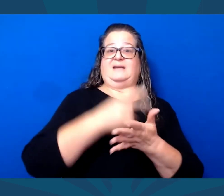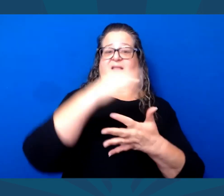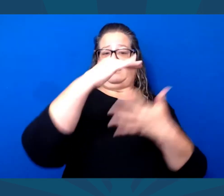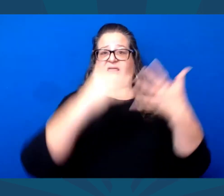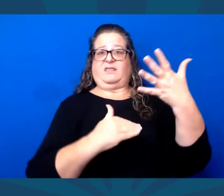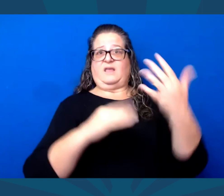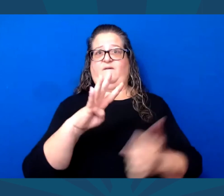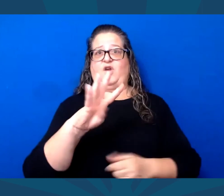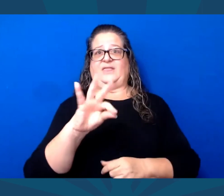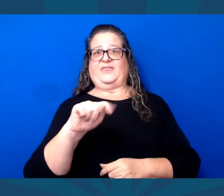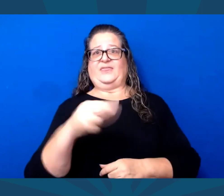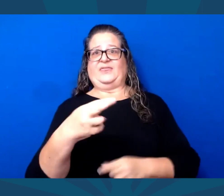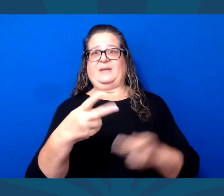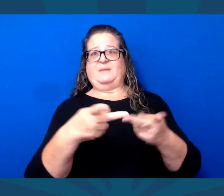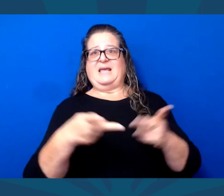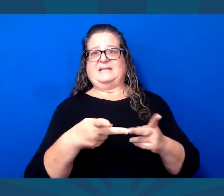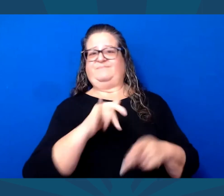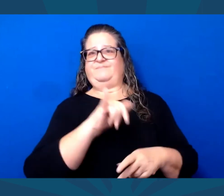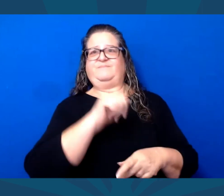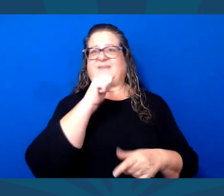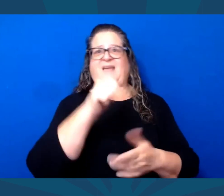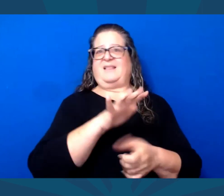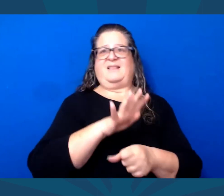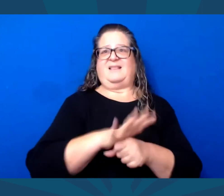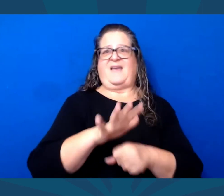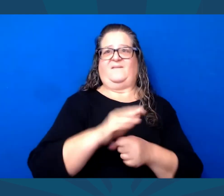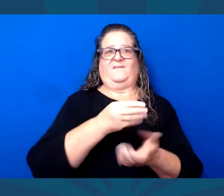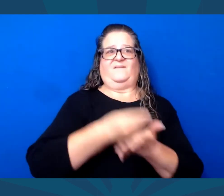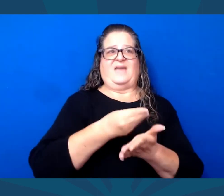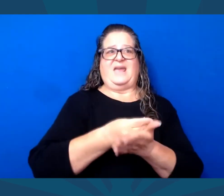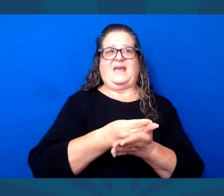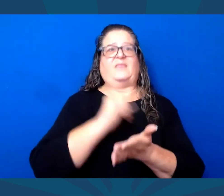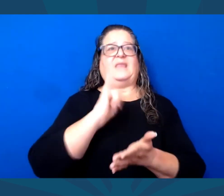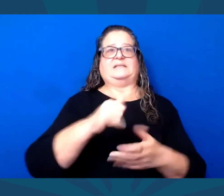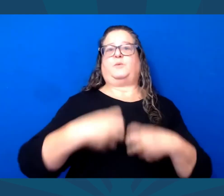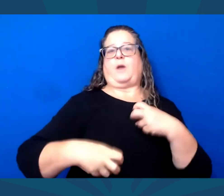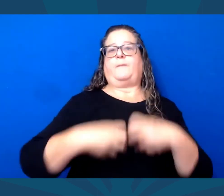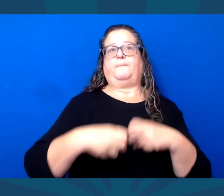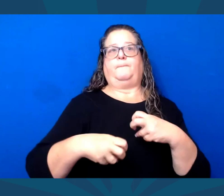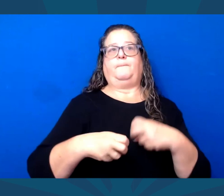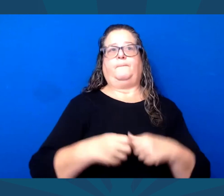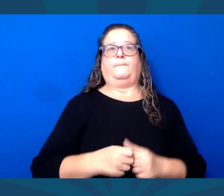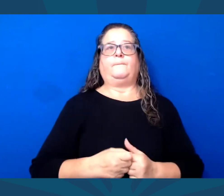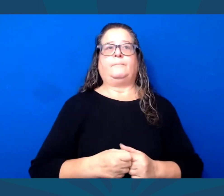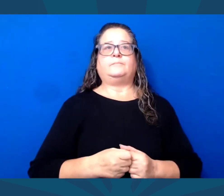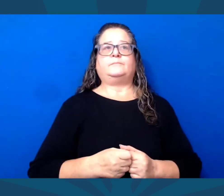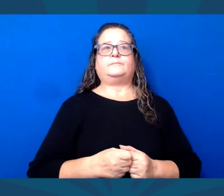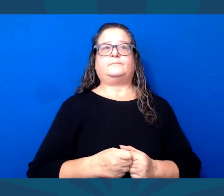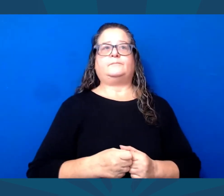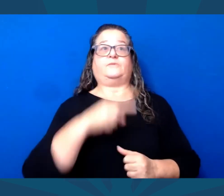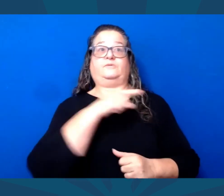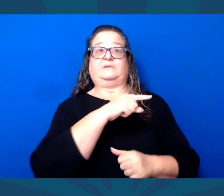Funding public education, Arizona is ranked 49th in education funding,